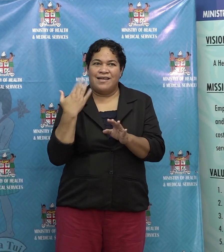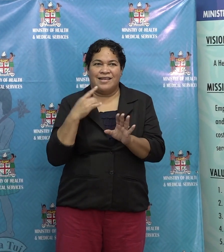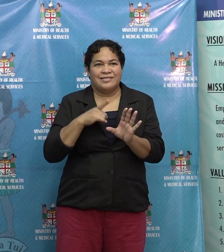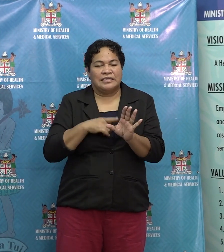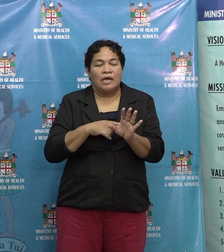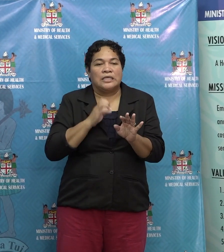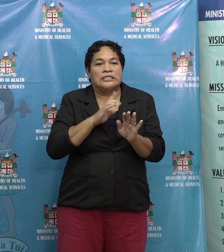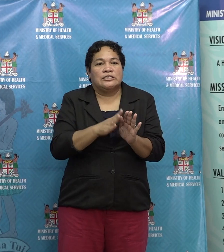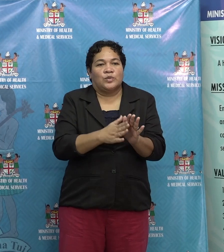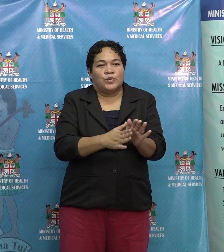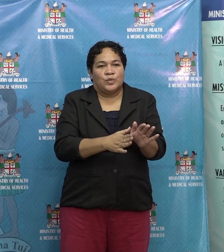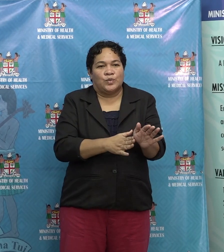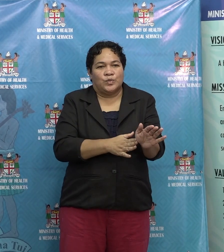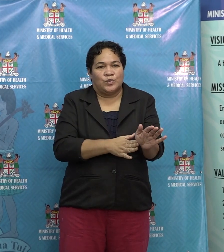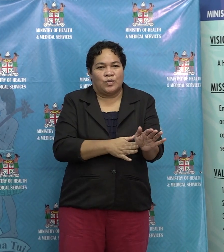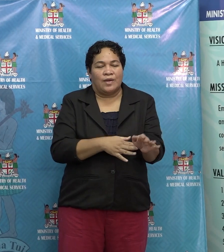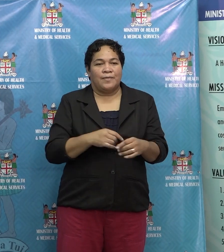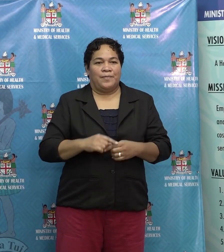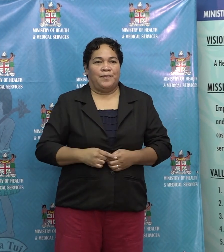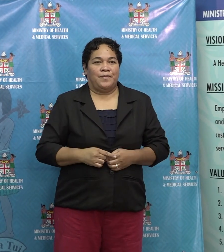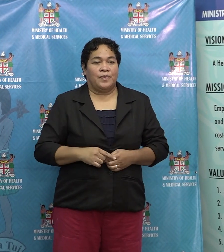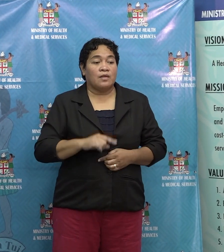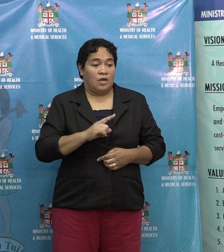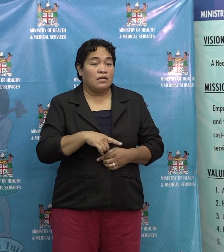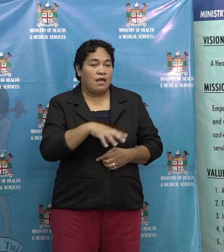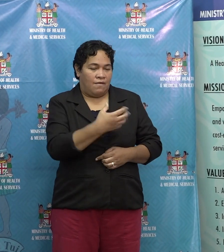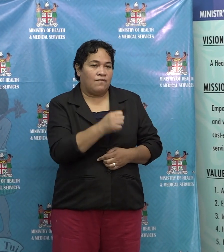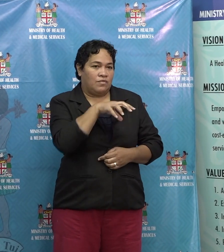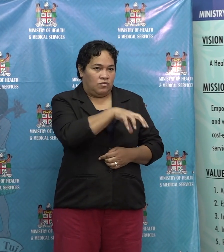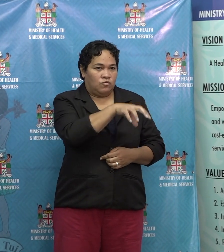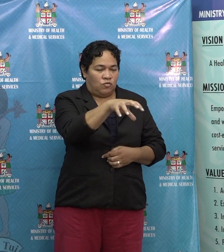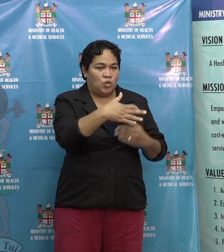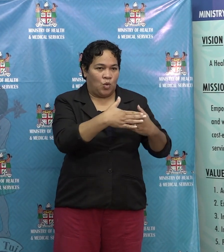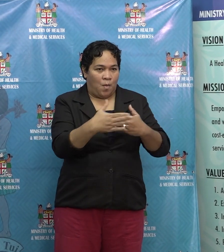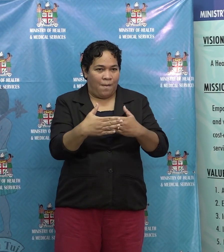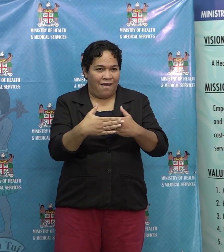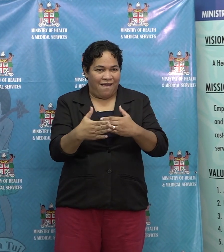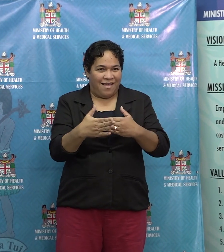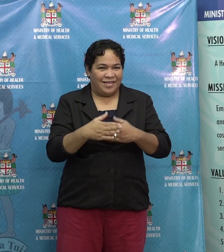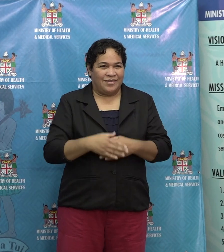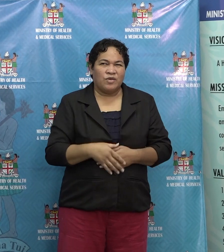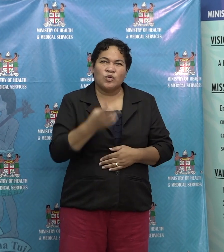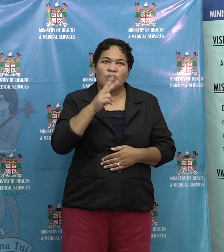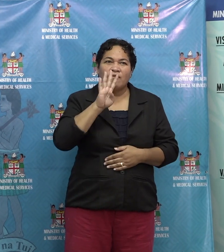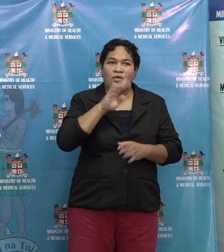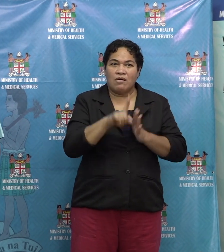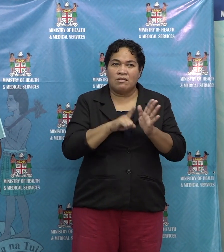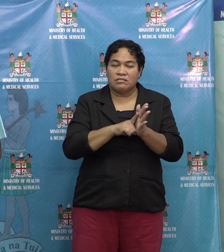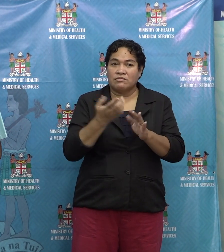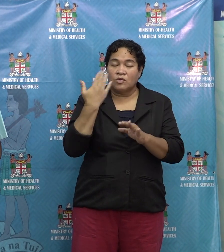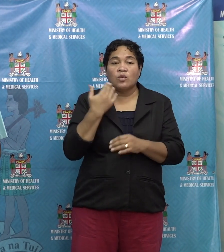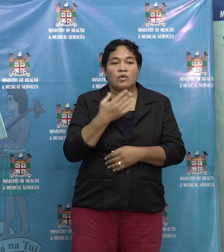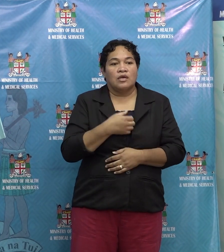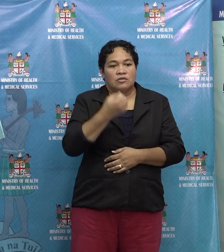obvious reasons, but a stationary clinic remained open. In the last 24 hours, we